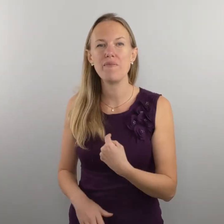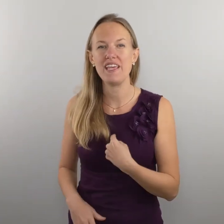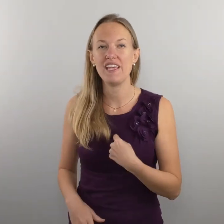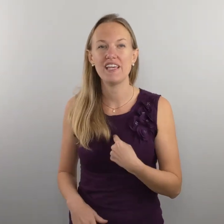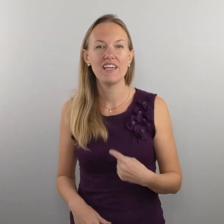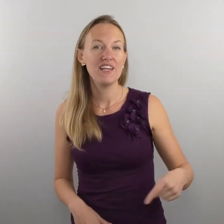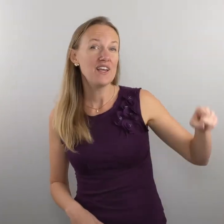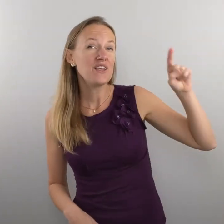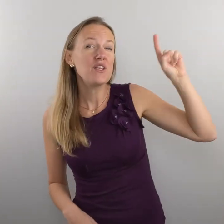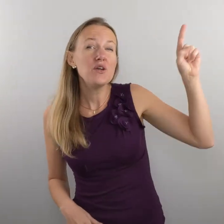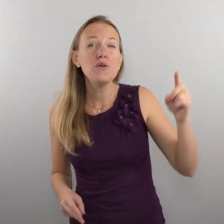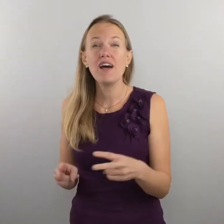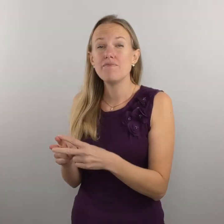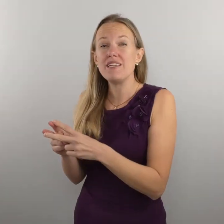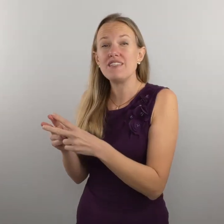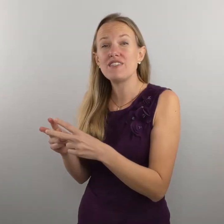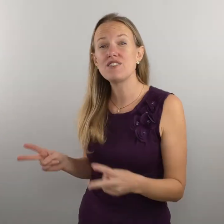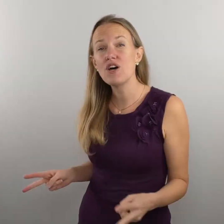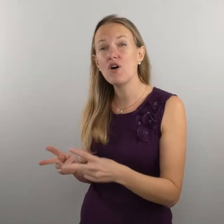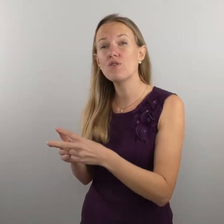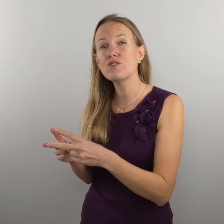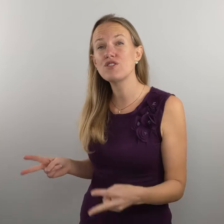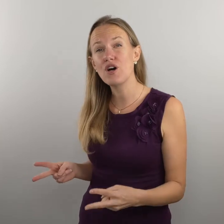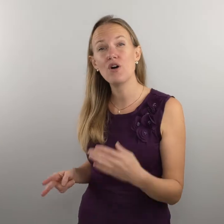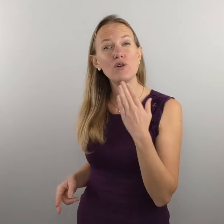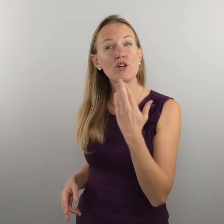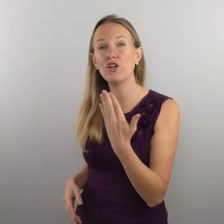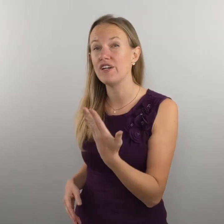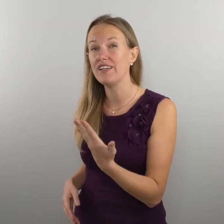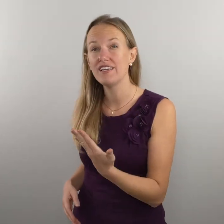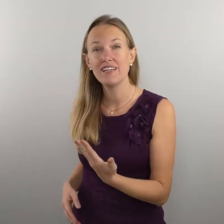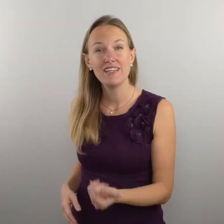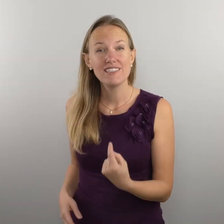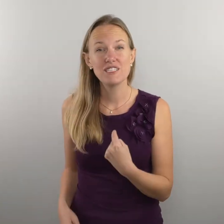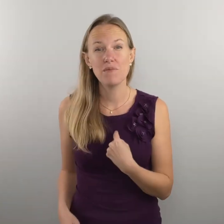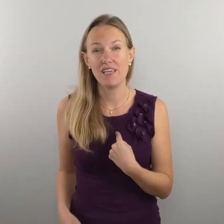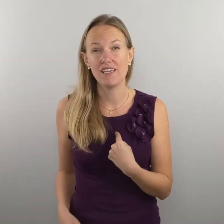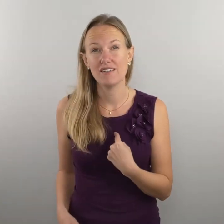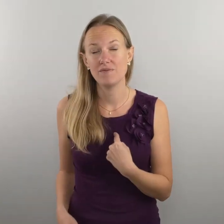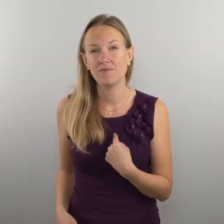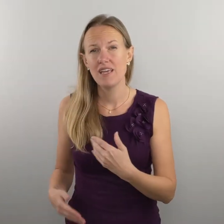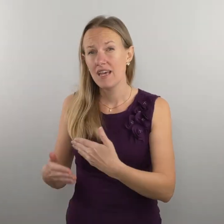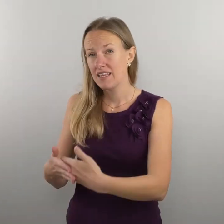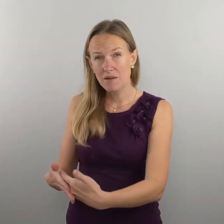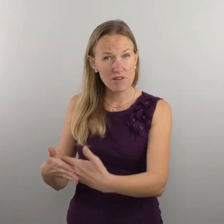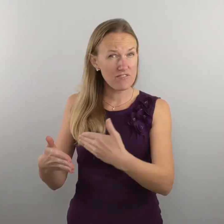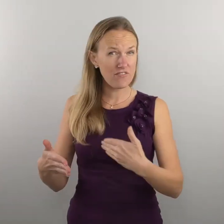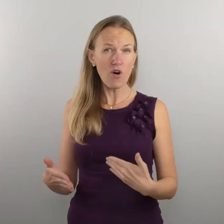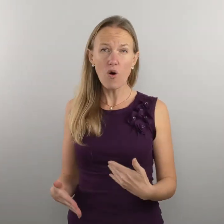me. You have been so, so good to me. And then